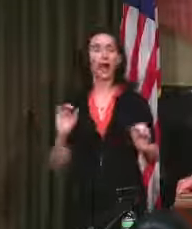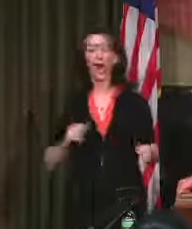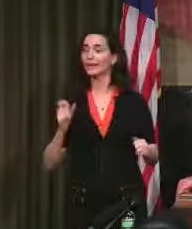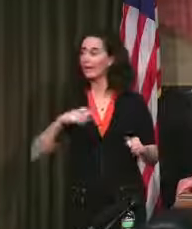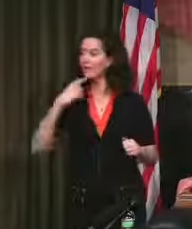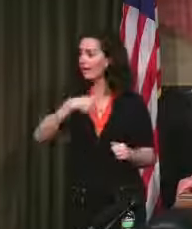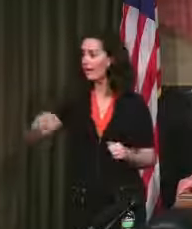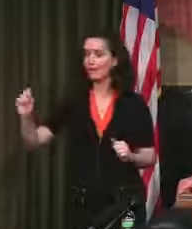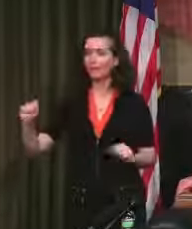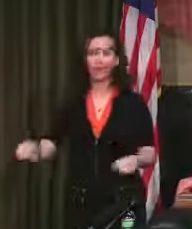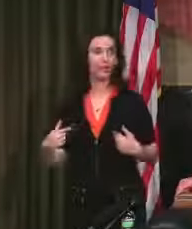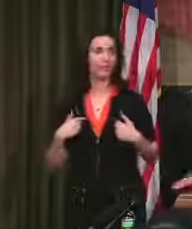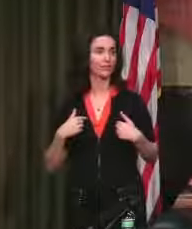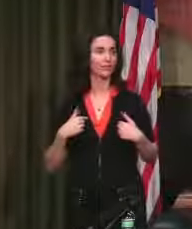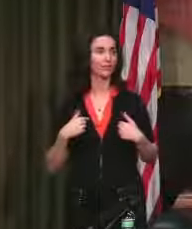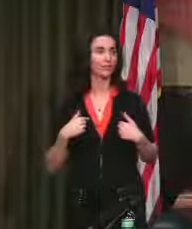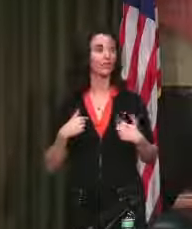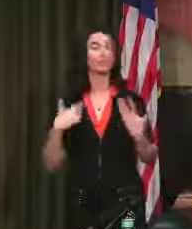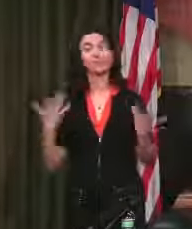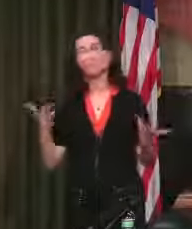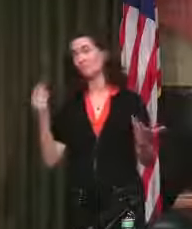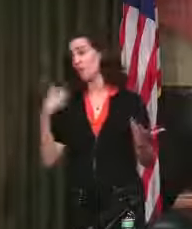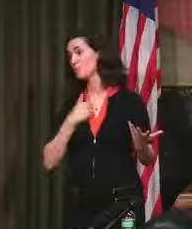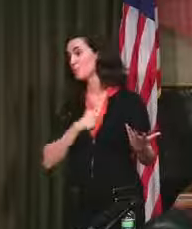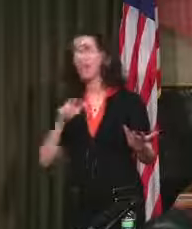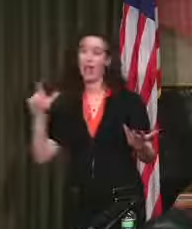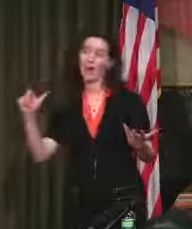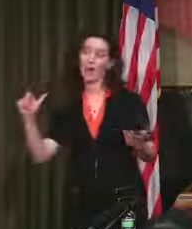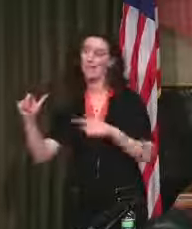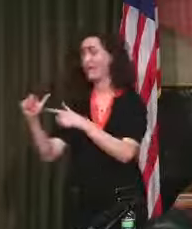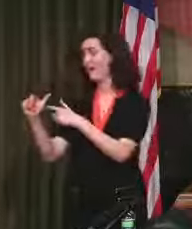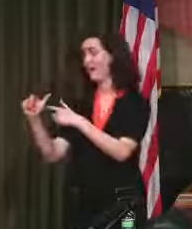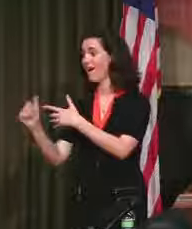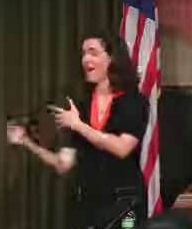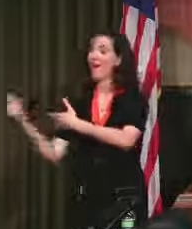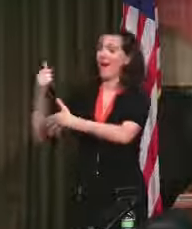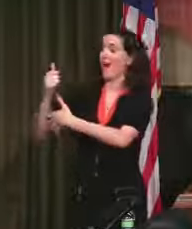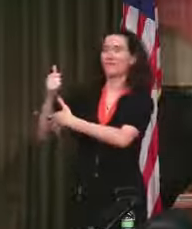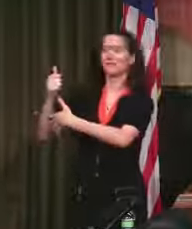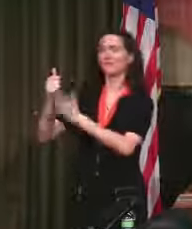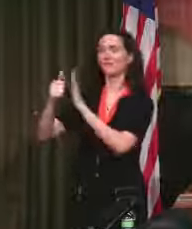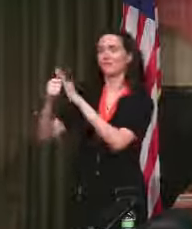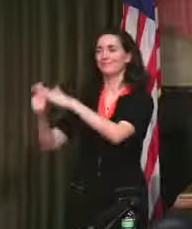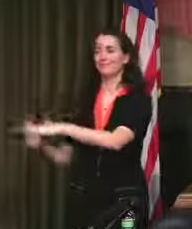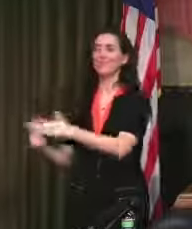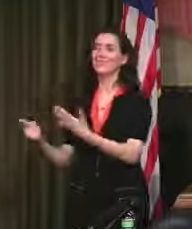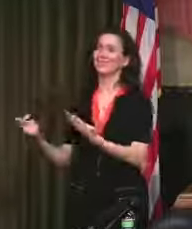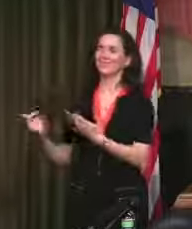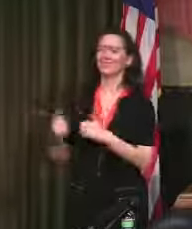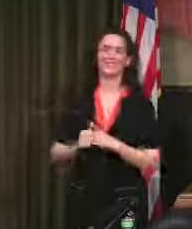that. And so I'm sorry, Alabama, but you're not going to be picking off our best and brightest.